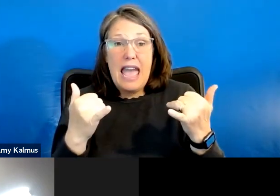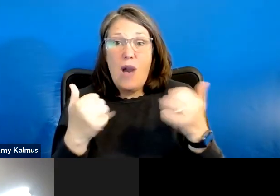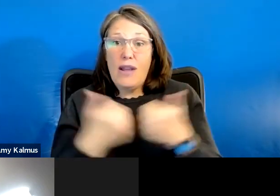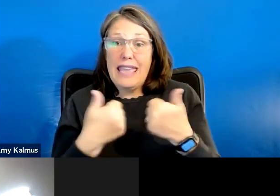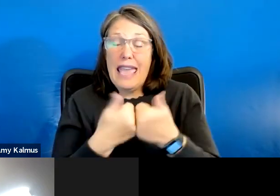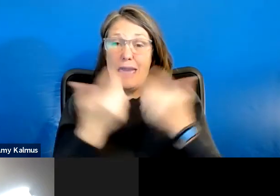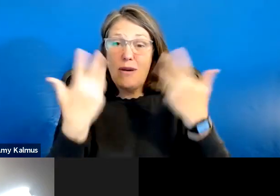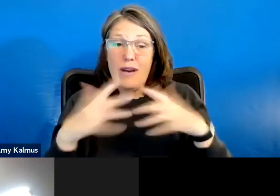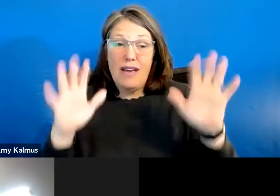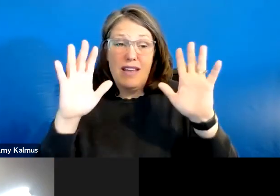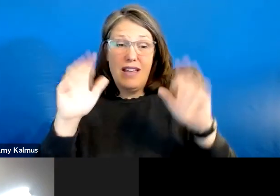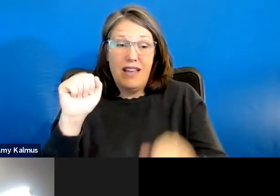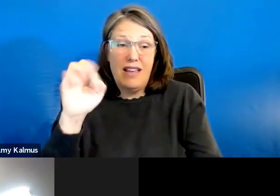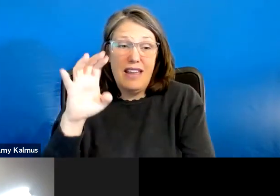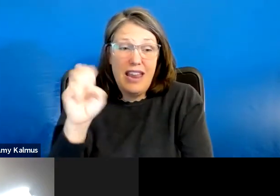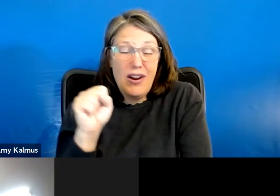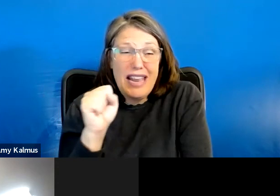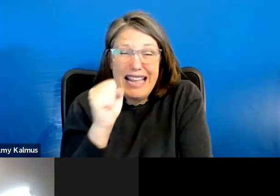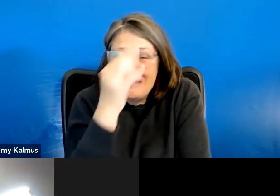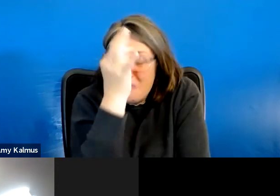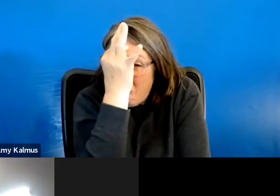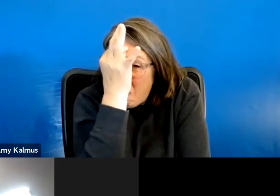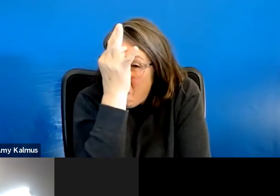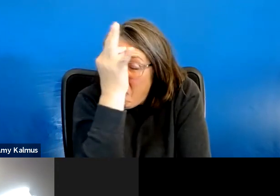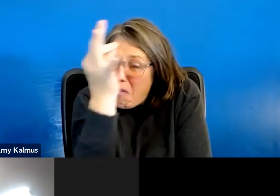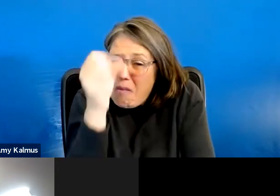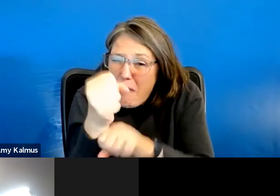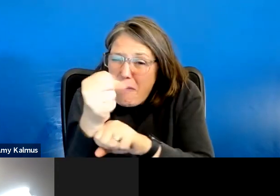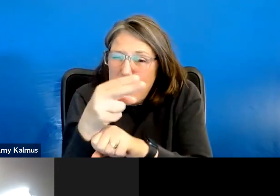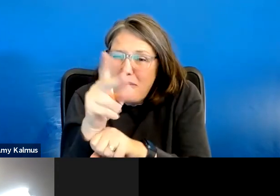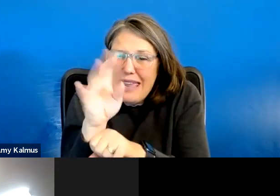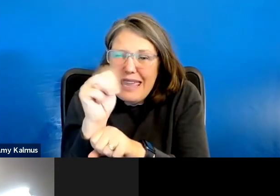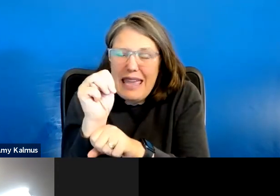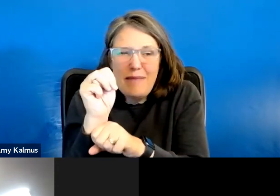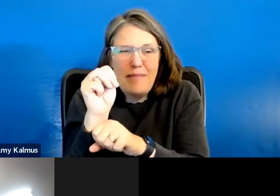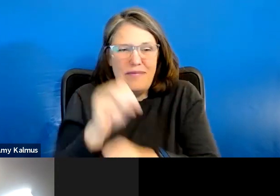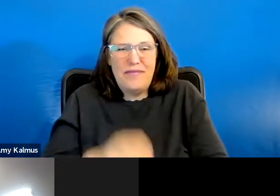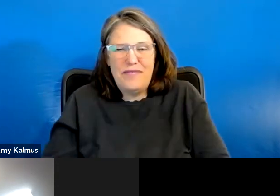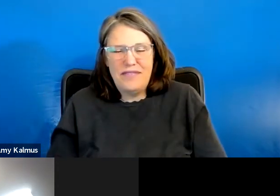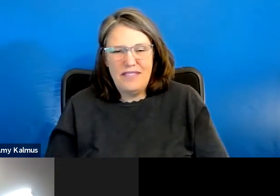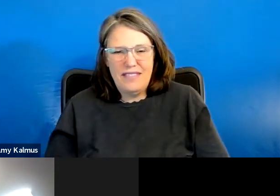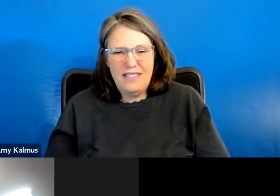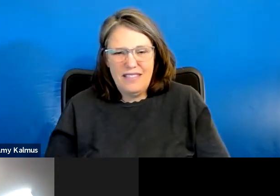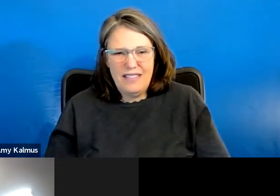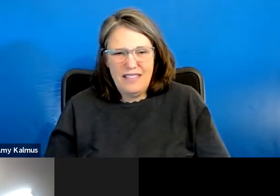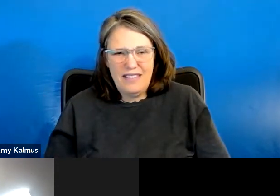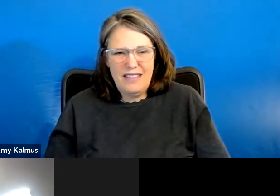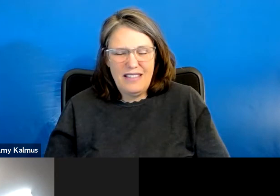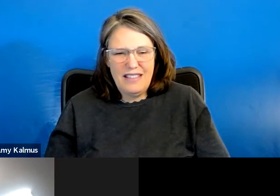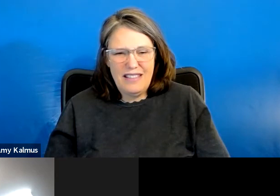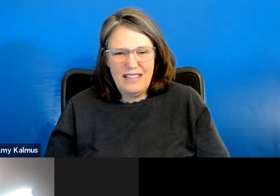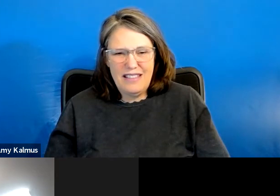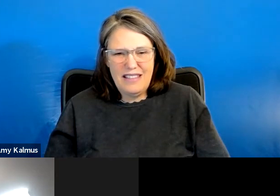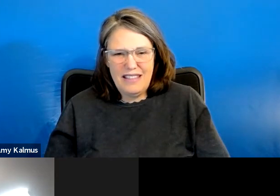game. Arius just edged out Kimberly, 45. Oh my gosh. 4,500. And Shika.